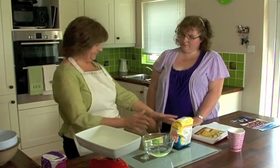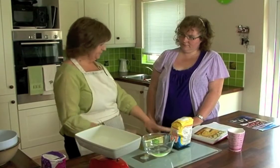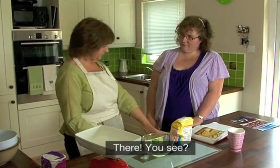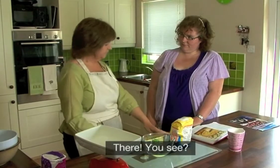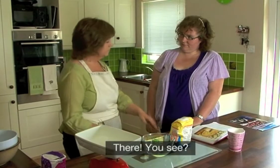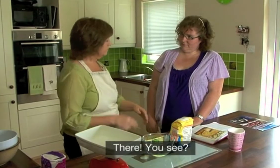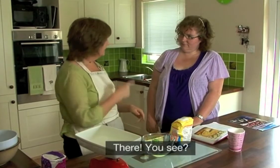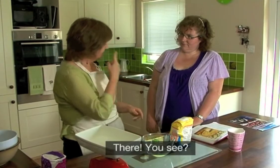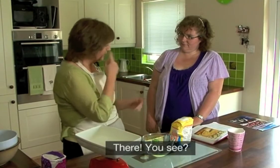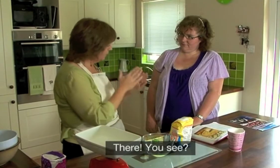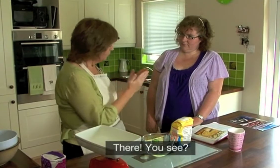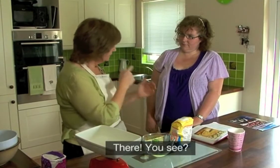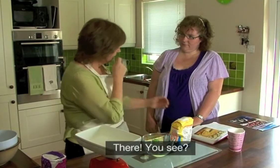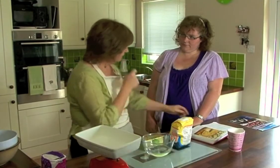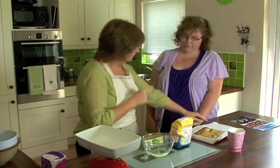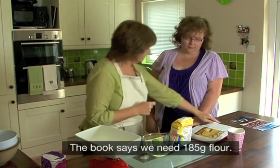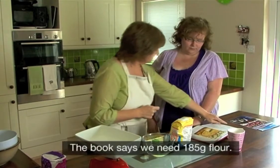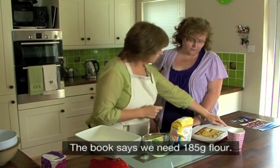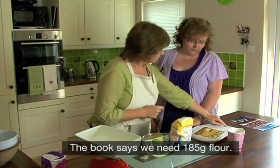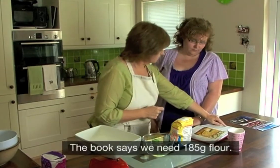There you see. The book says we need